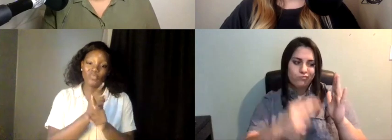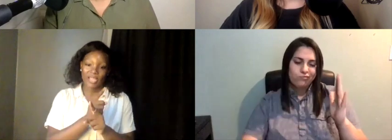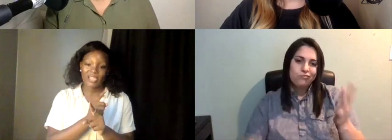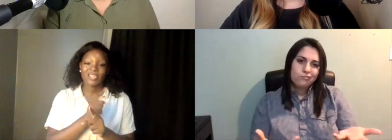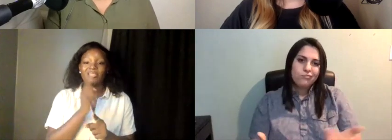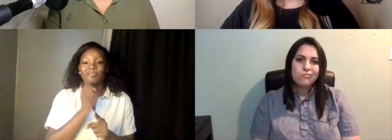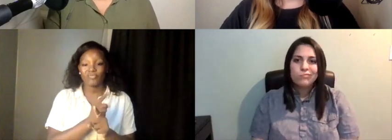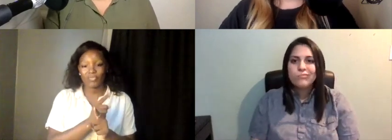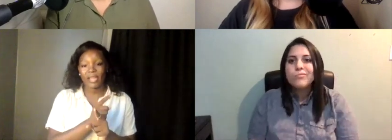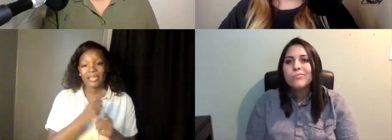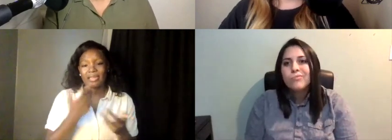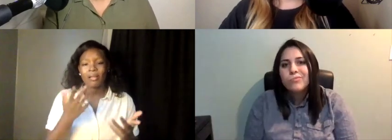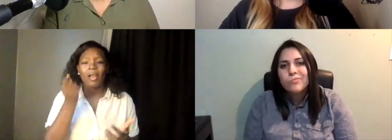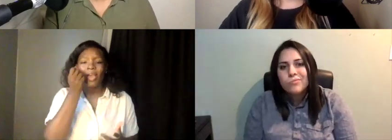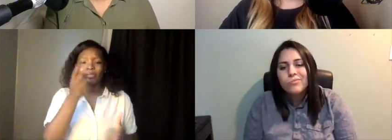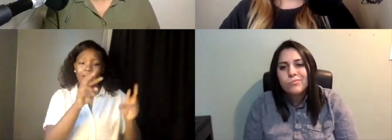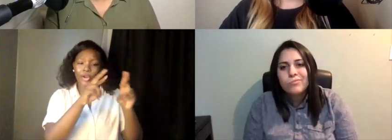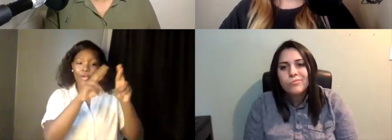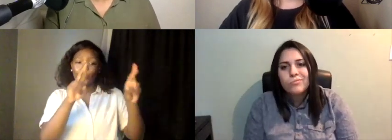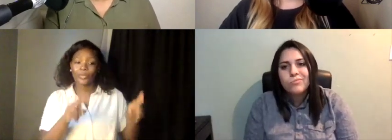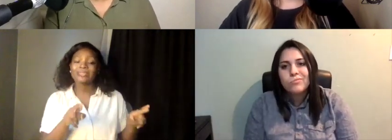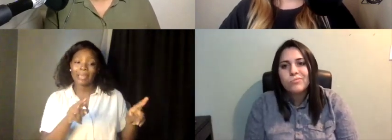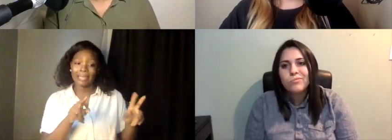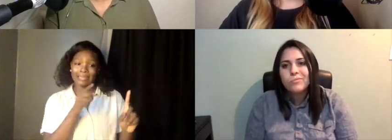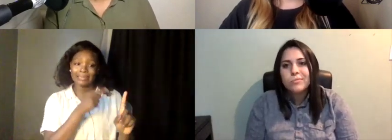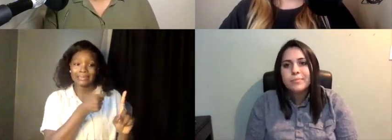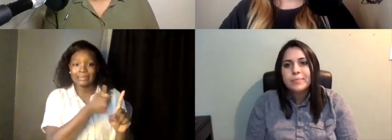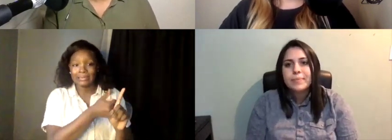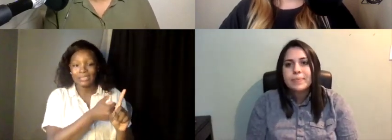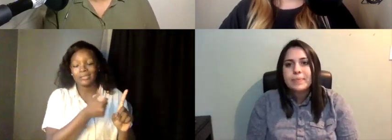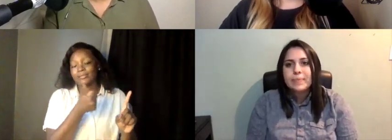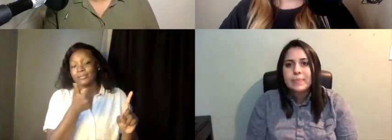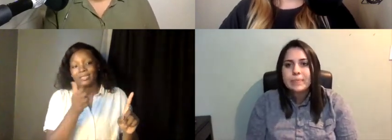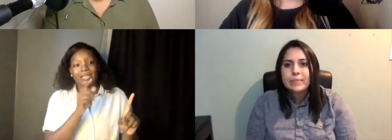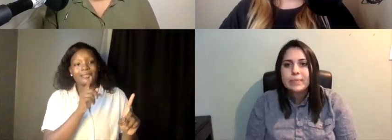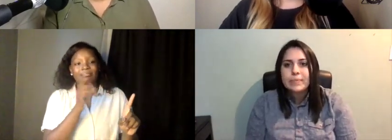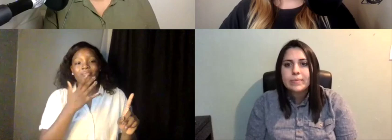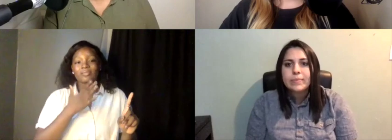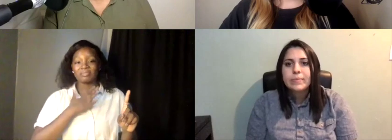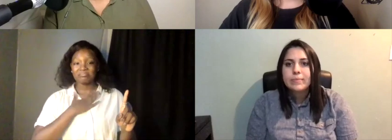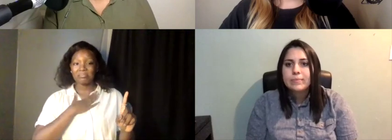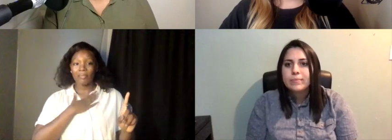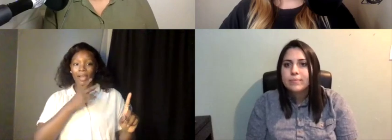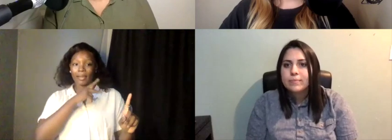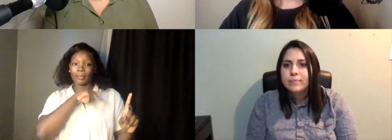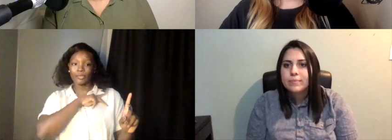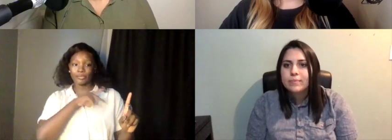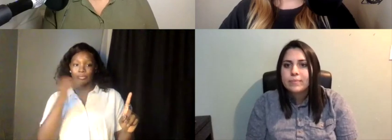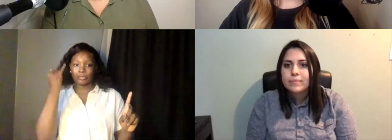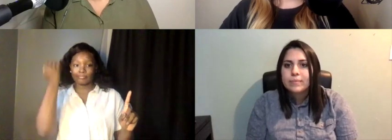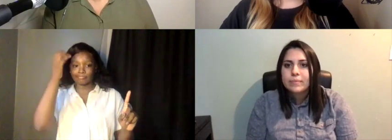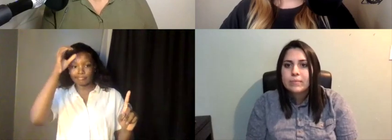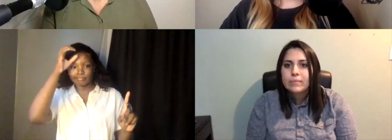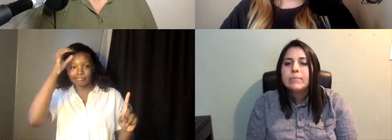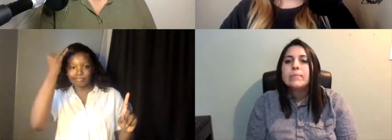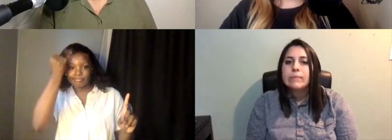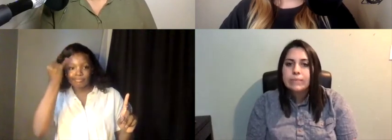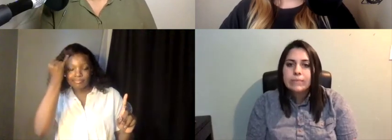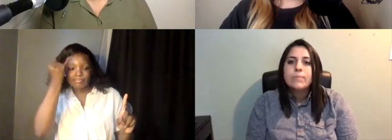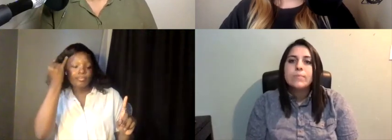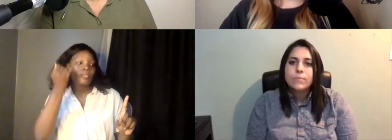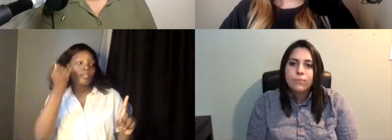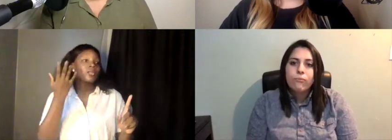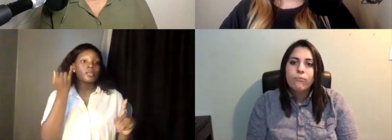resumes, this is always my thing, because if you, you know, just type in, you know, good resume template, right? Or good